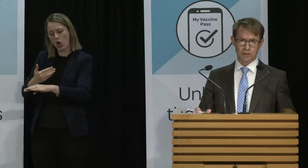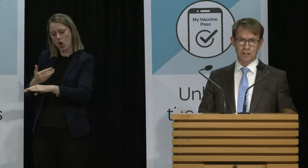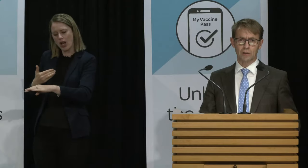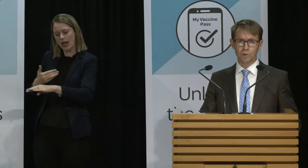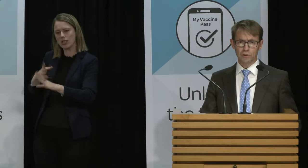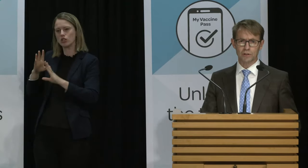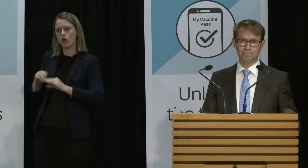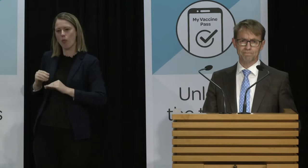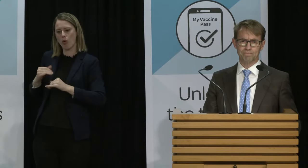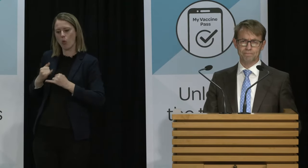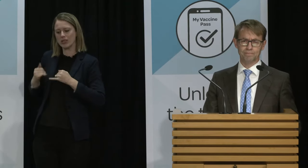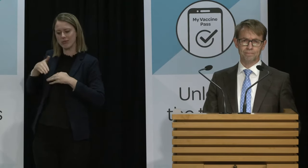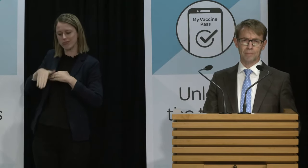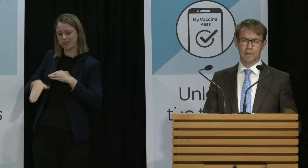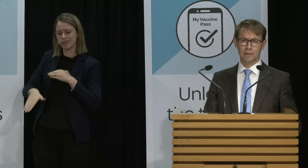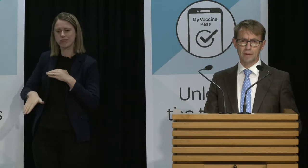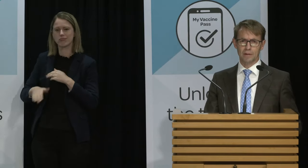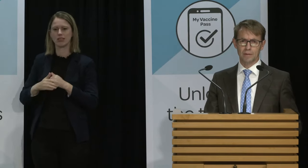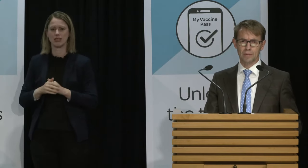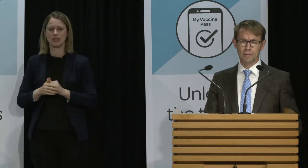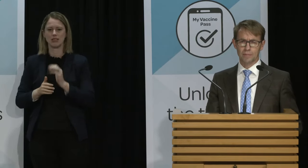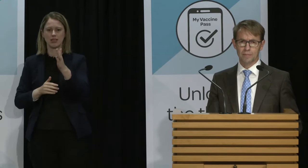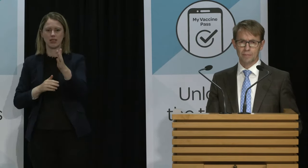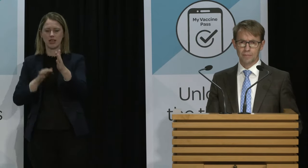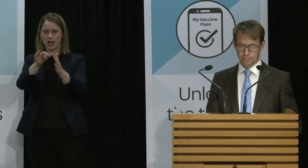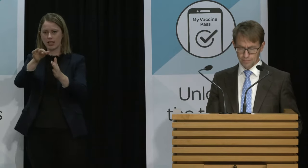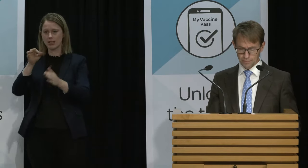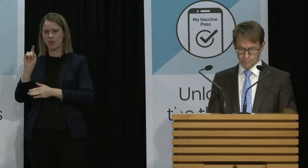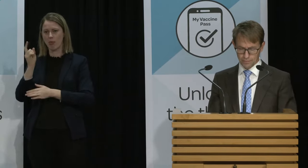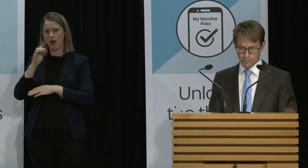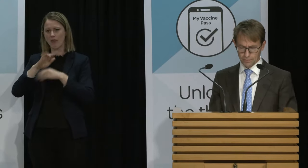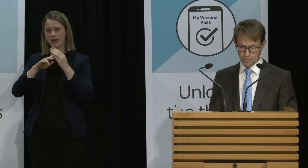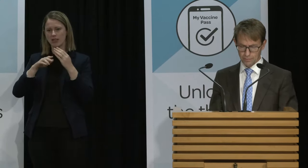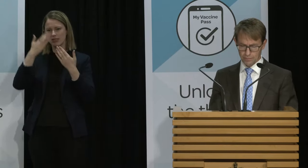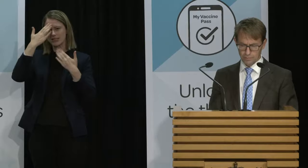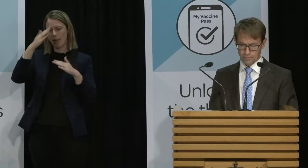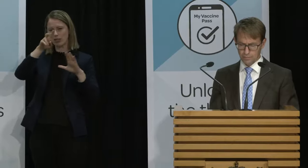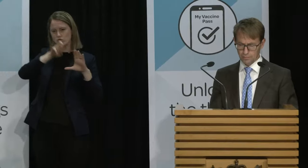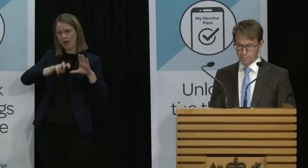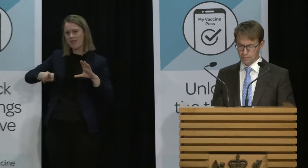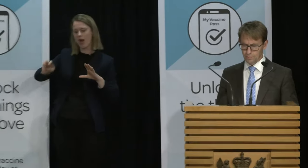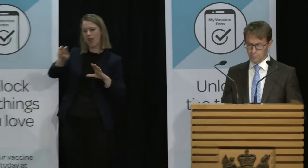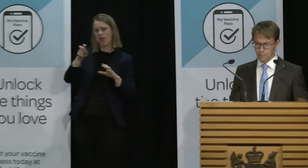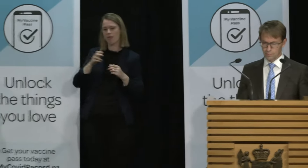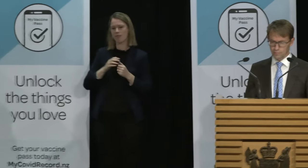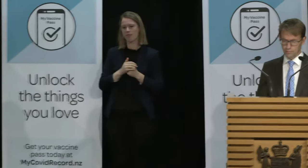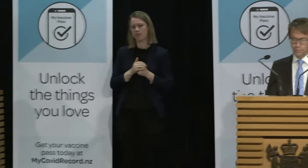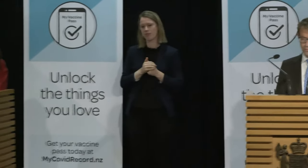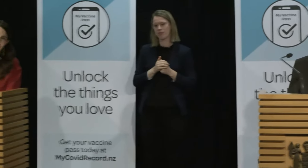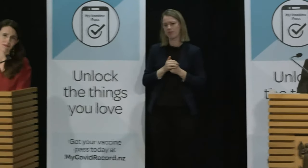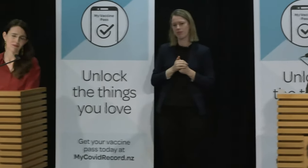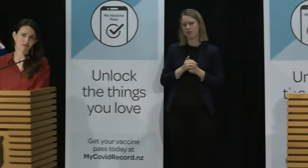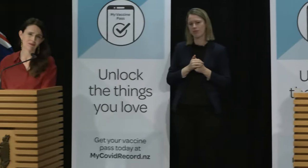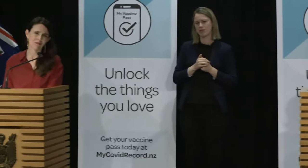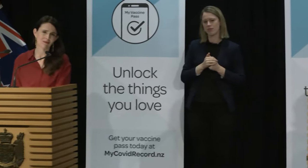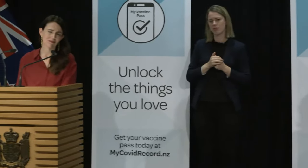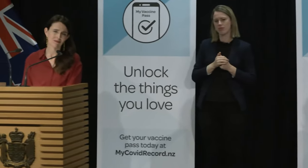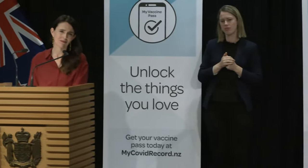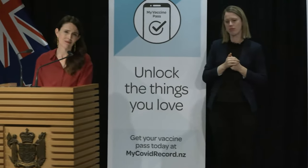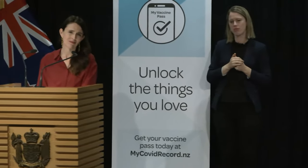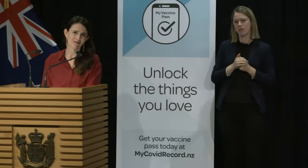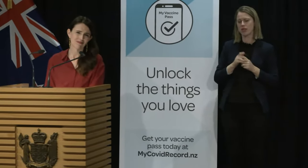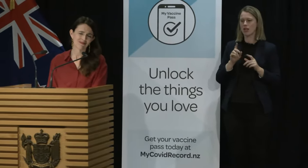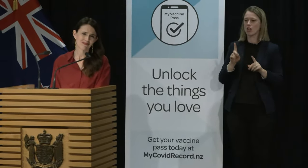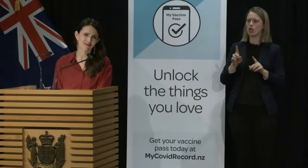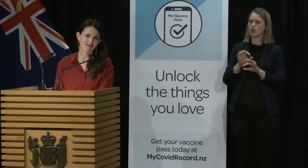their illness getting worse and Prime Minister just back on the travel for summer plans perhaps is it not that it's a don't